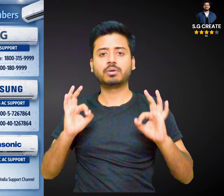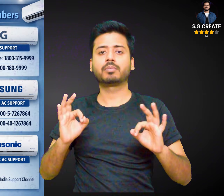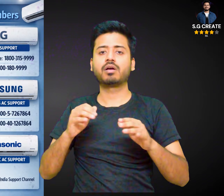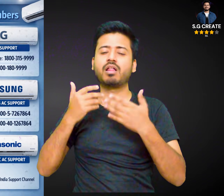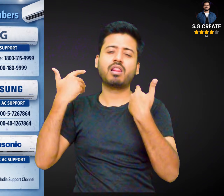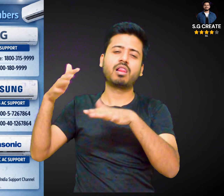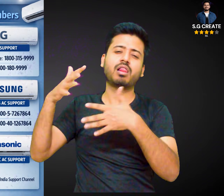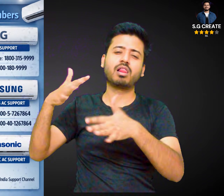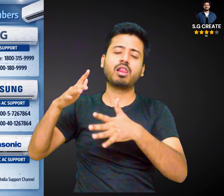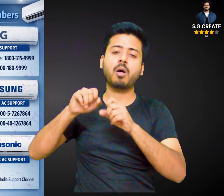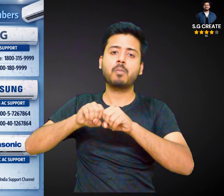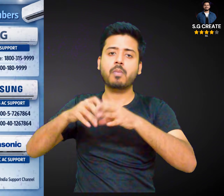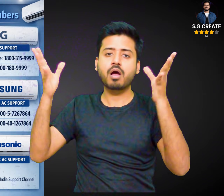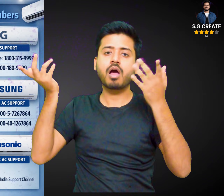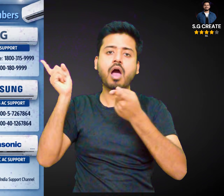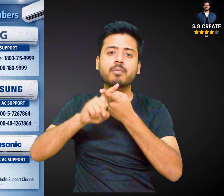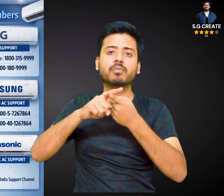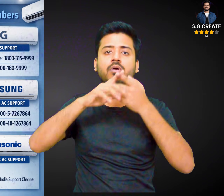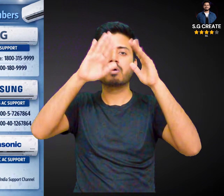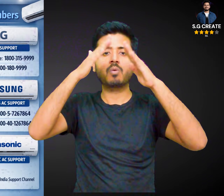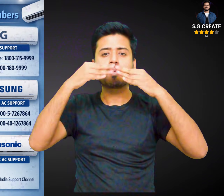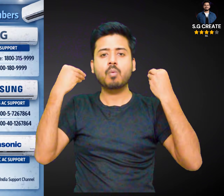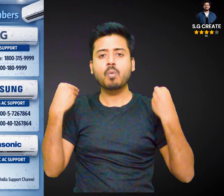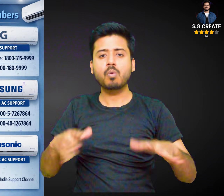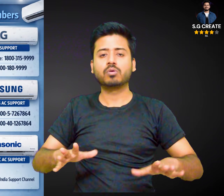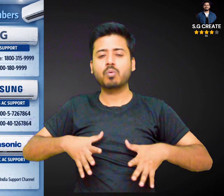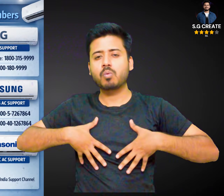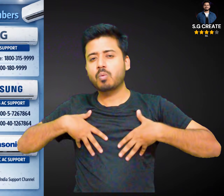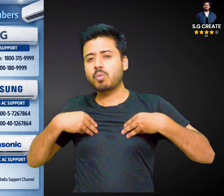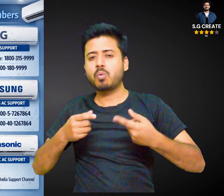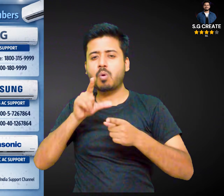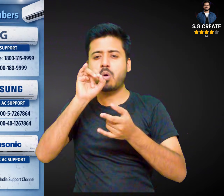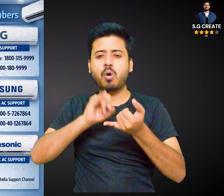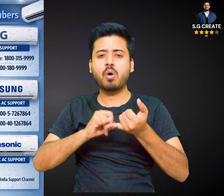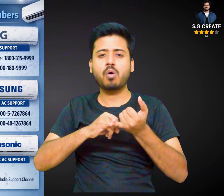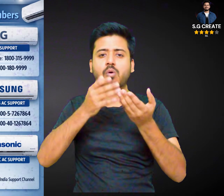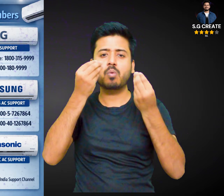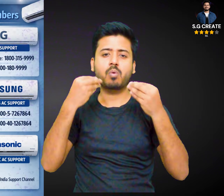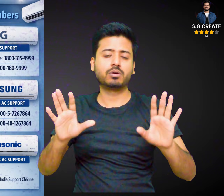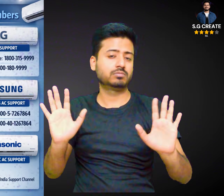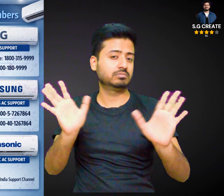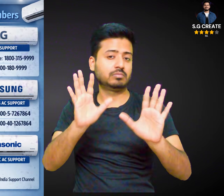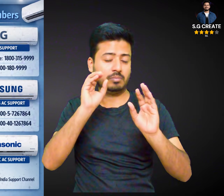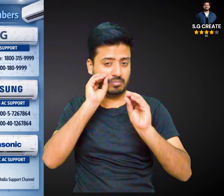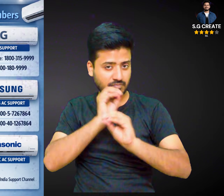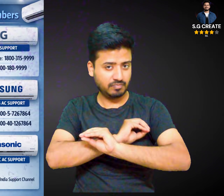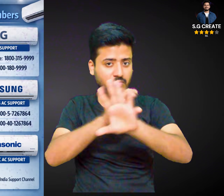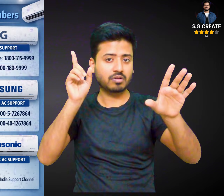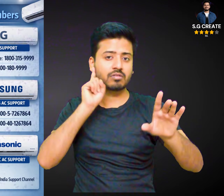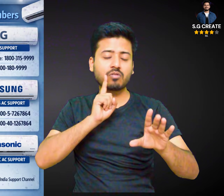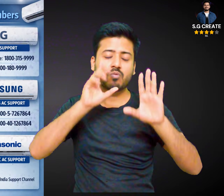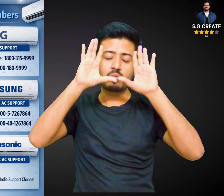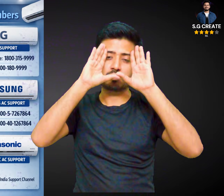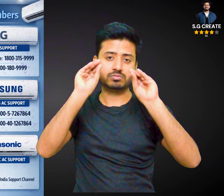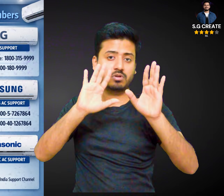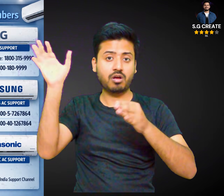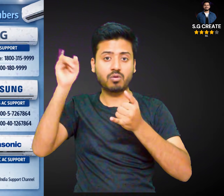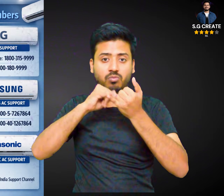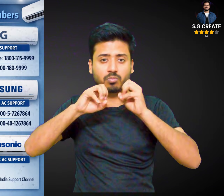you can book an AC cleaning service in India through several nationwide and local platforms. Major service providers primarily operate